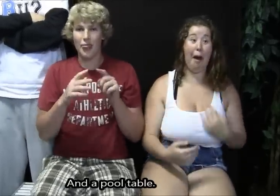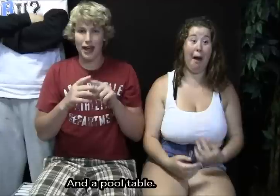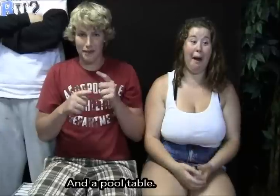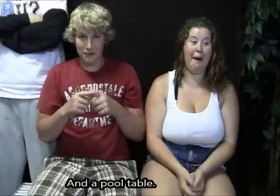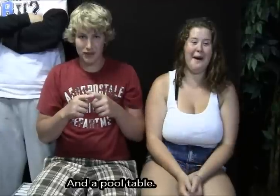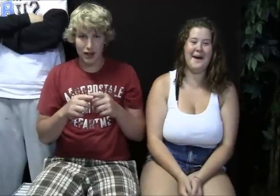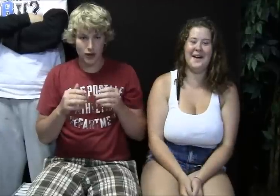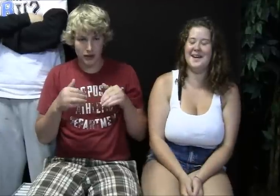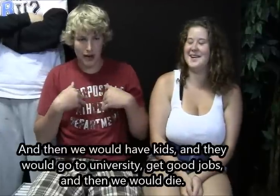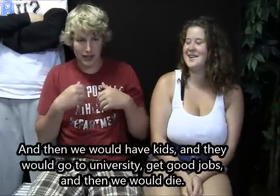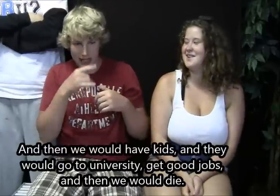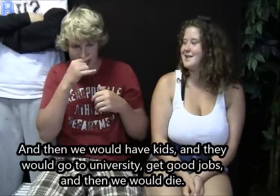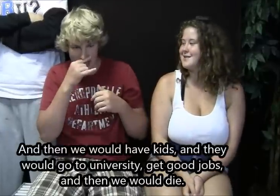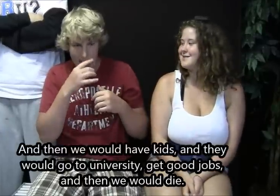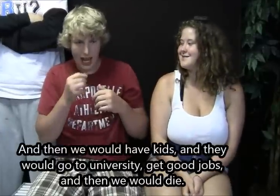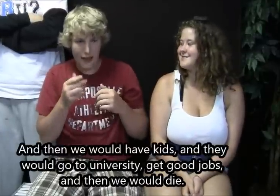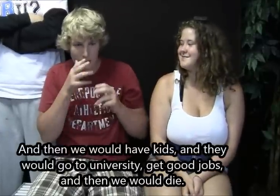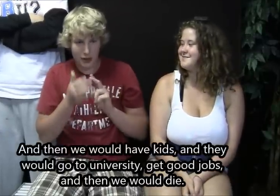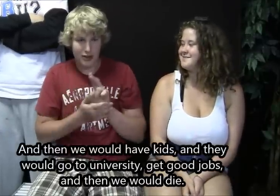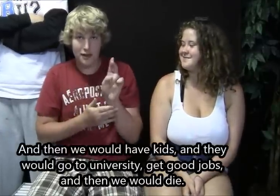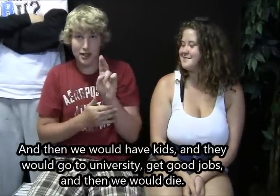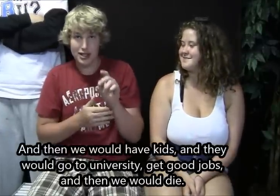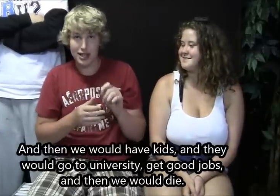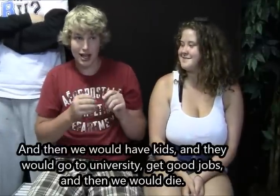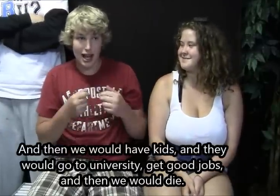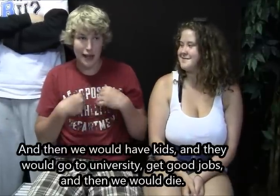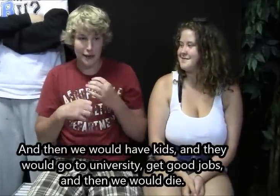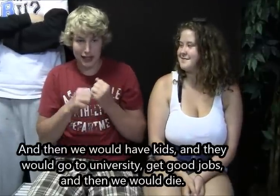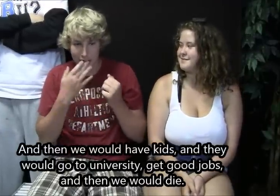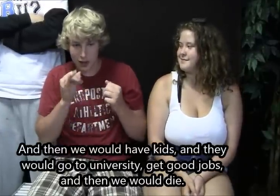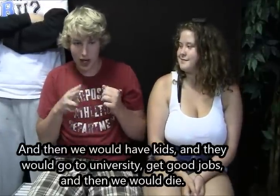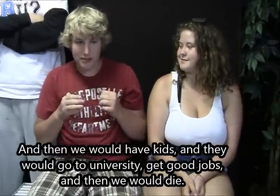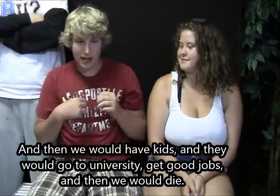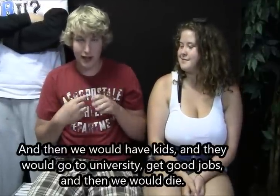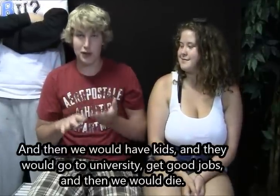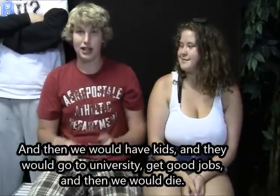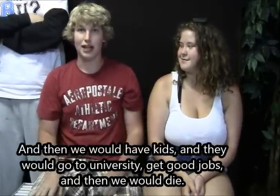And then we would have kids, and they would go to university, and they would get good jobs, and then I would die.